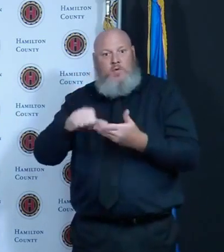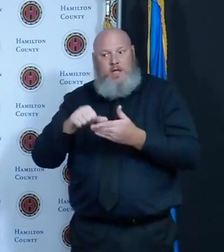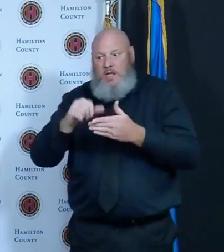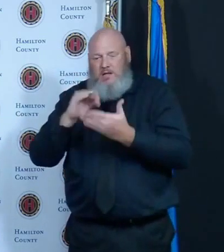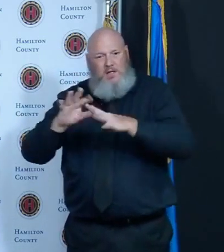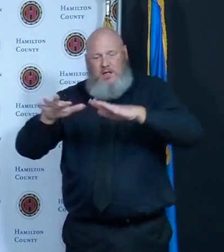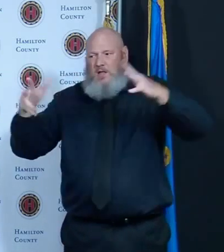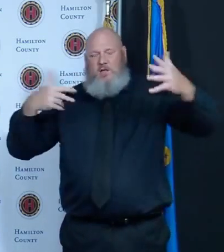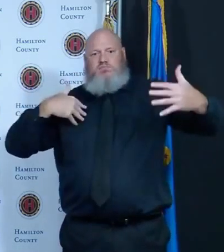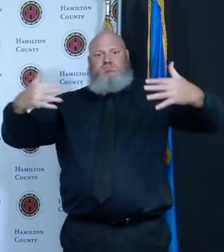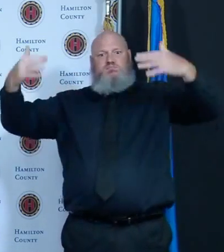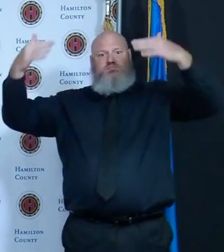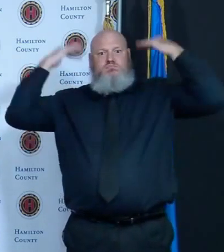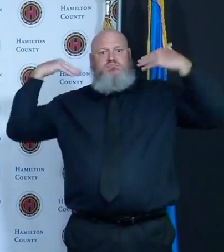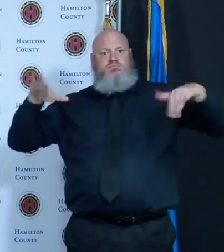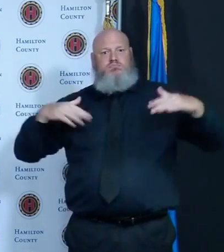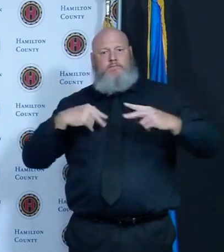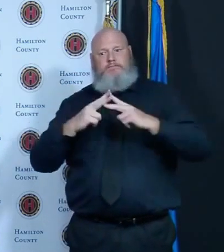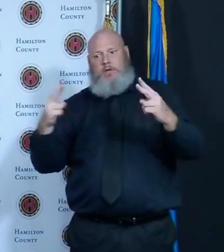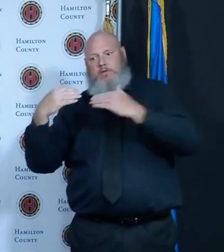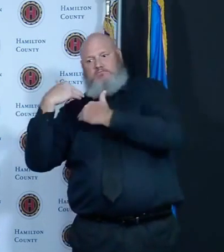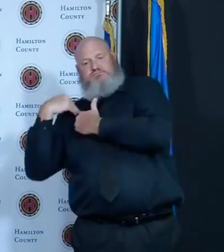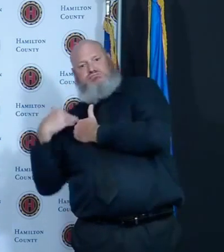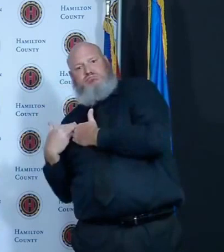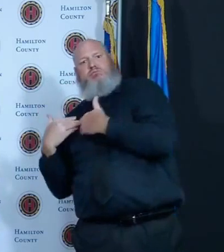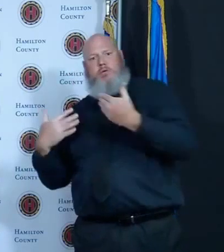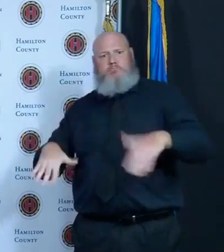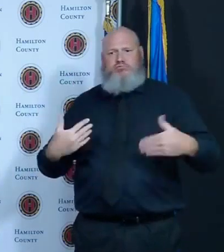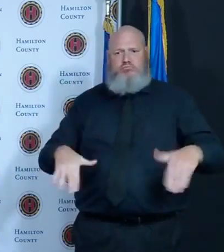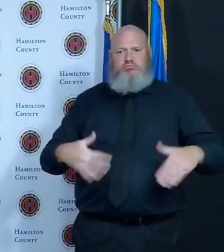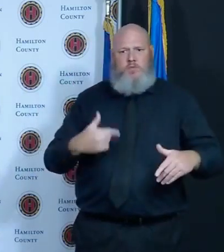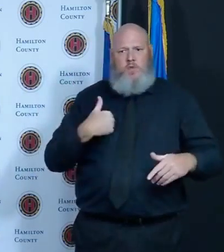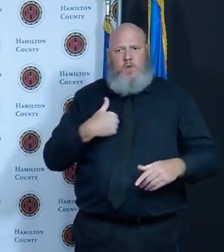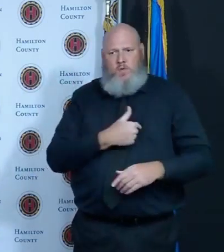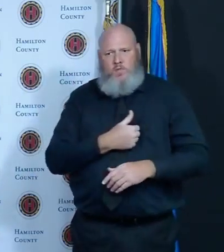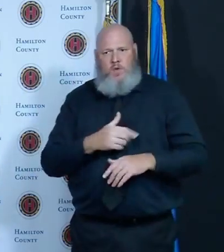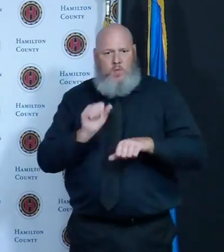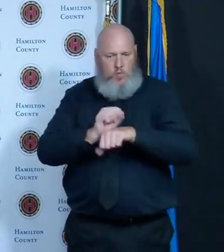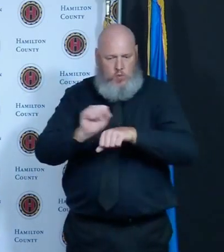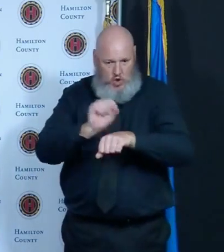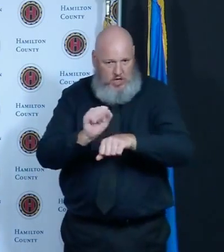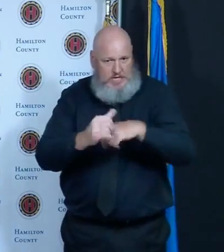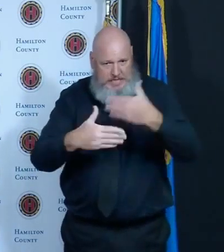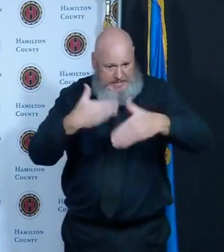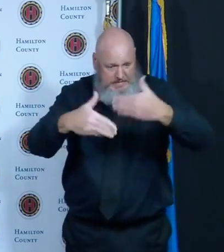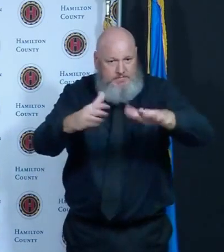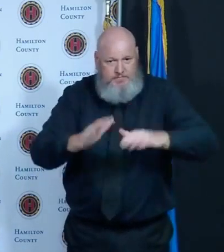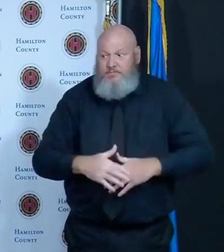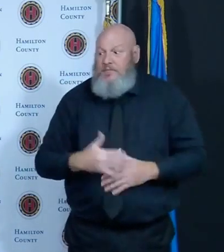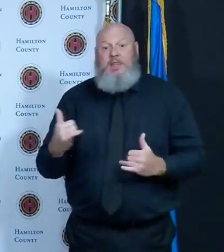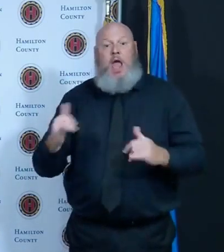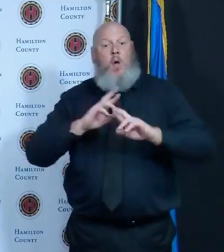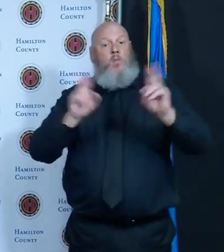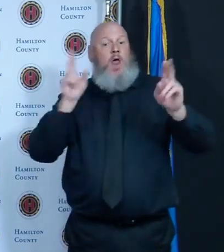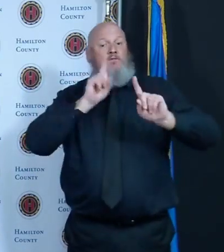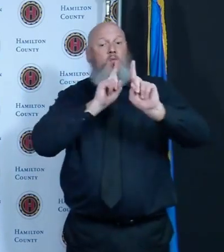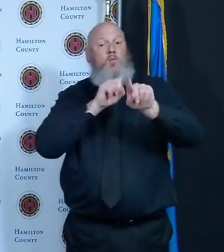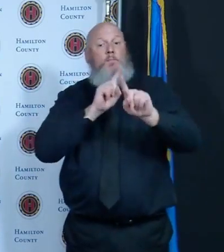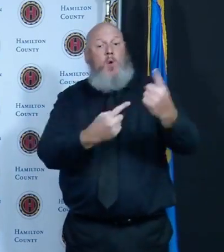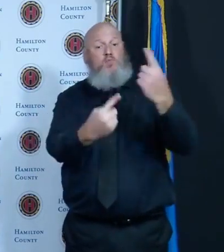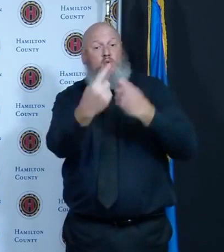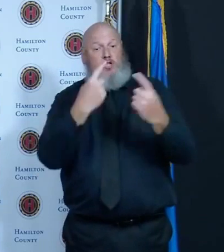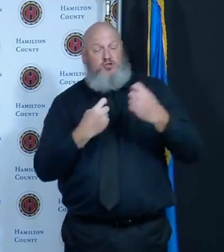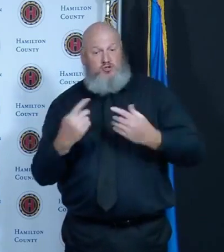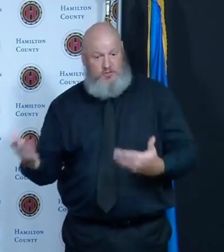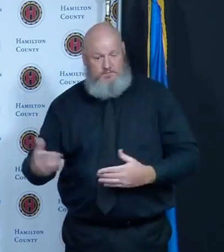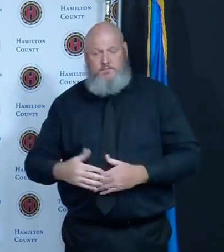Carbone from WCPO with a question for you, Commissioner. Okay. Yes, good morning, Commissioner. I kind of wanted to hit on one of the first